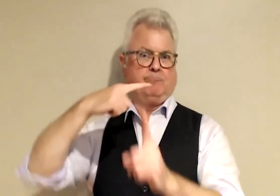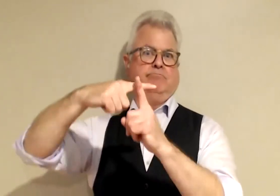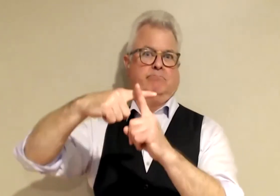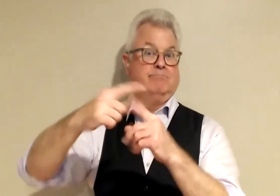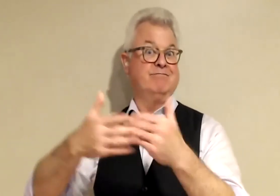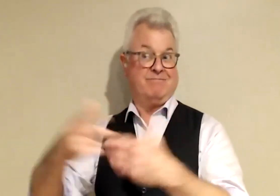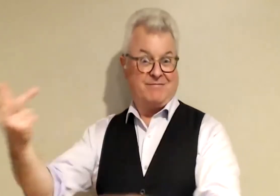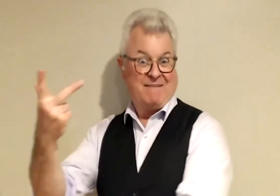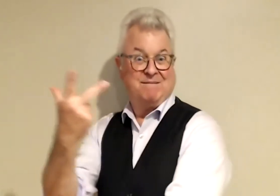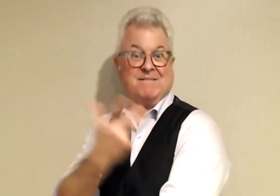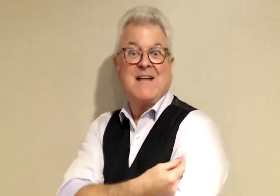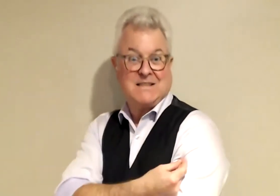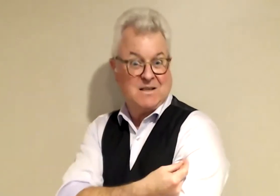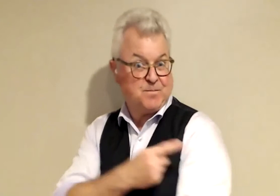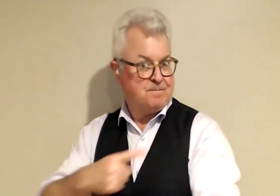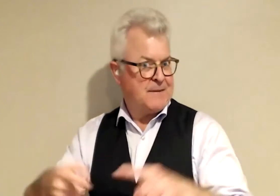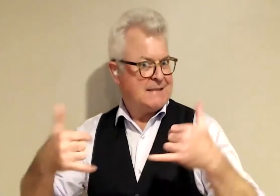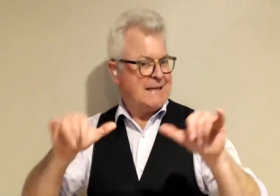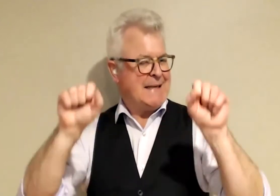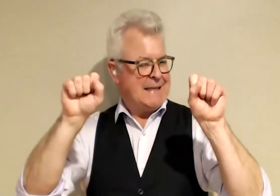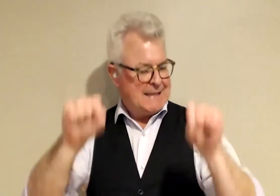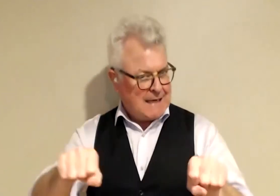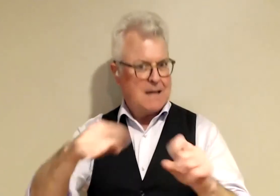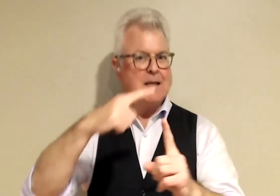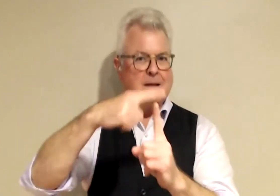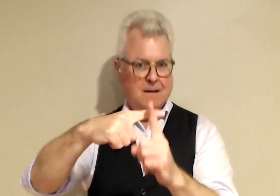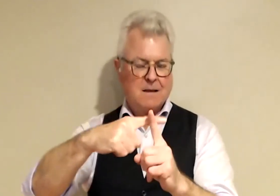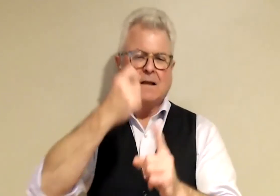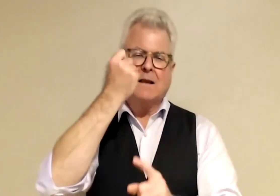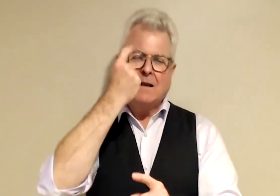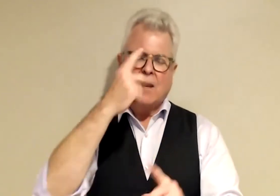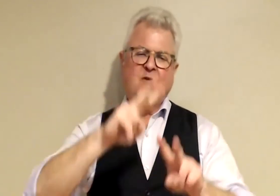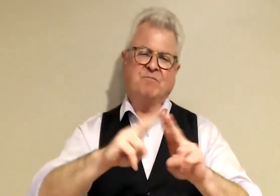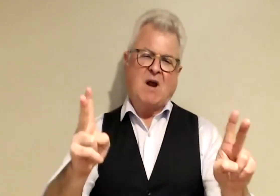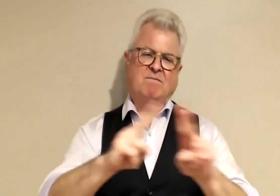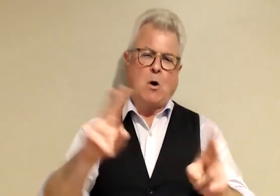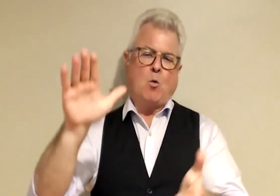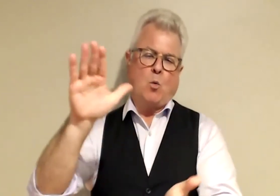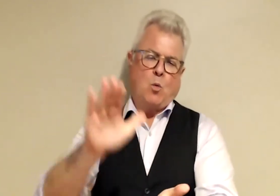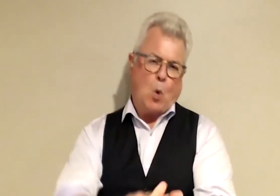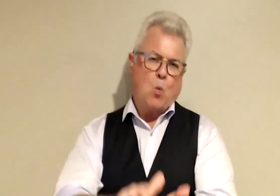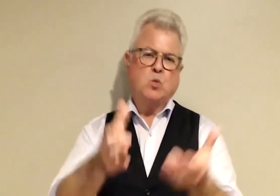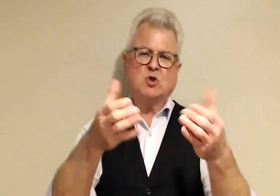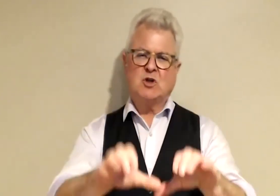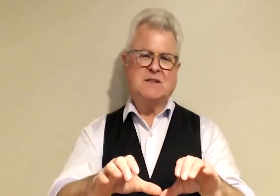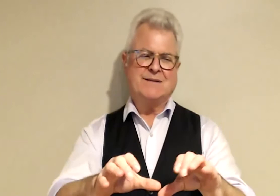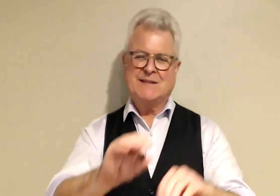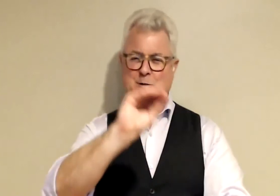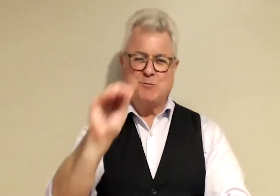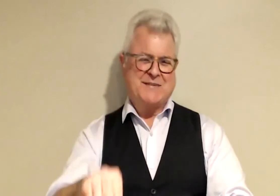other people around you. And even though they are vaccinated, they can still potentially be stricken with illness.